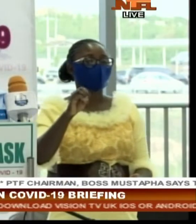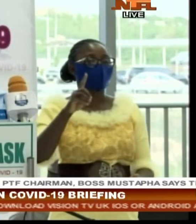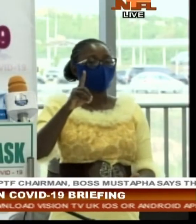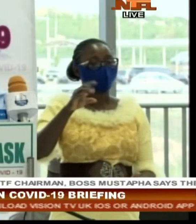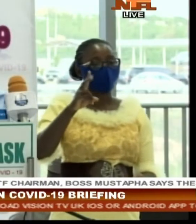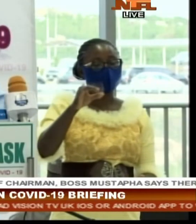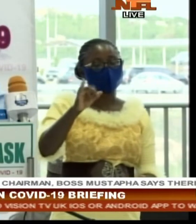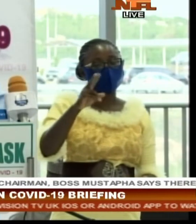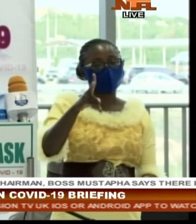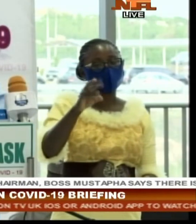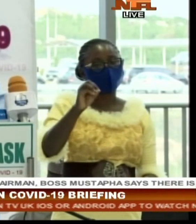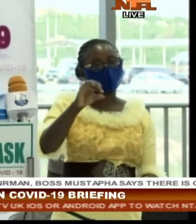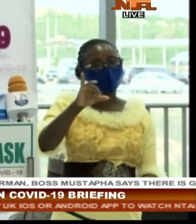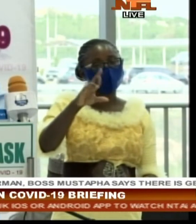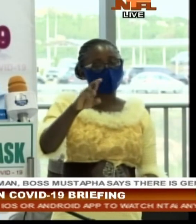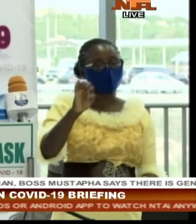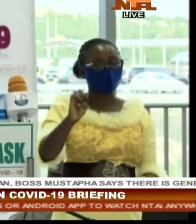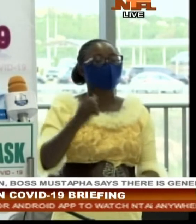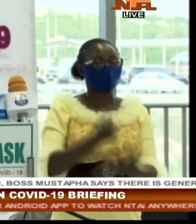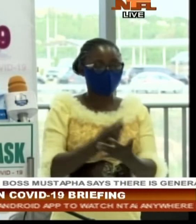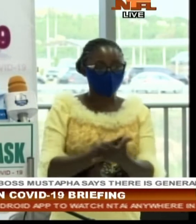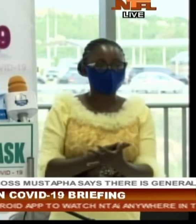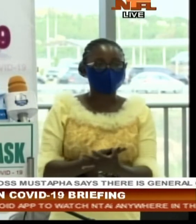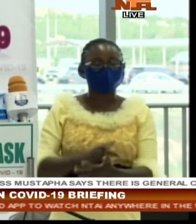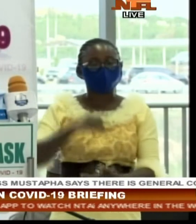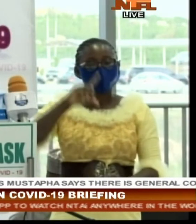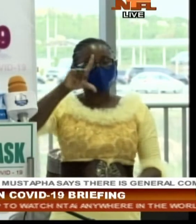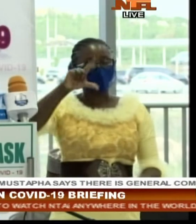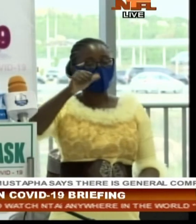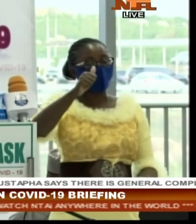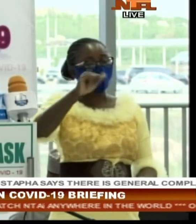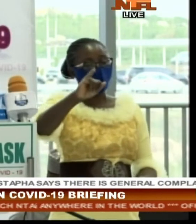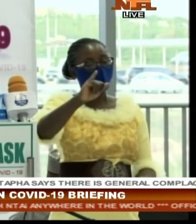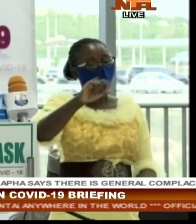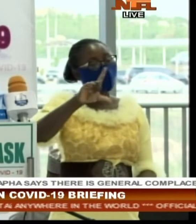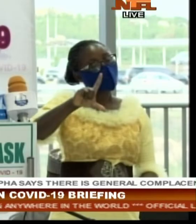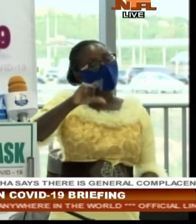approved. Lufthansa not approved.